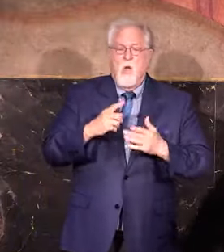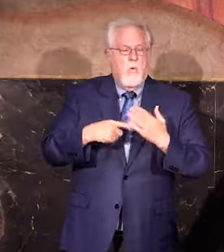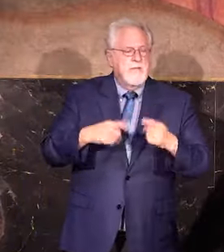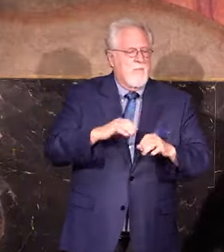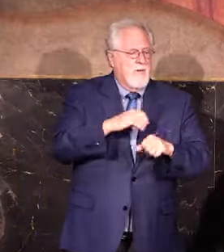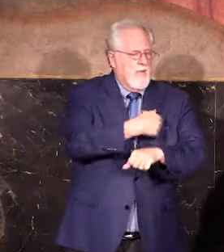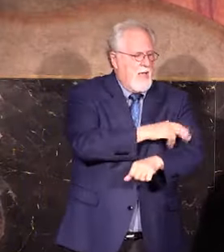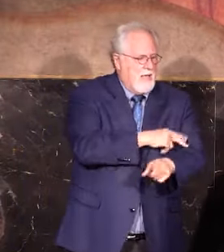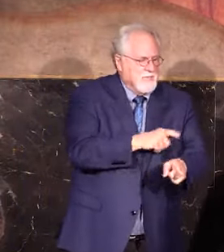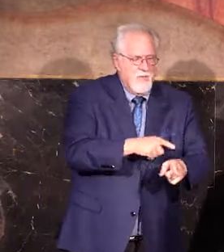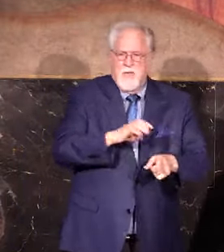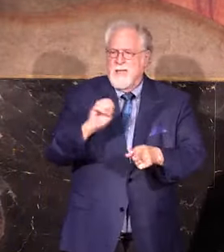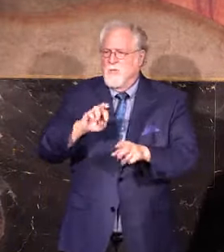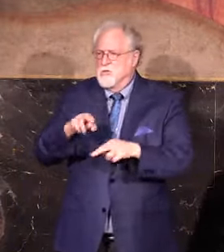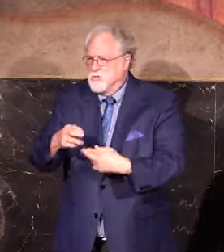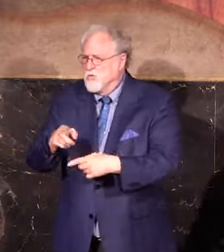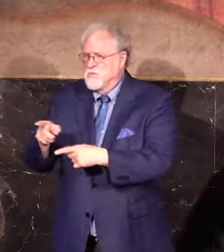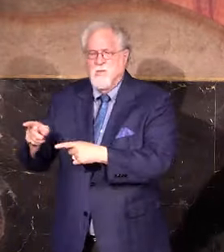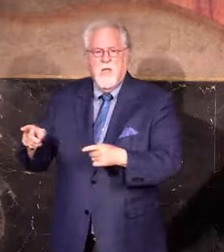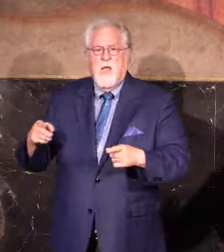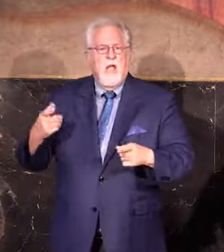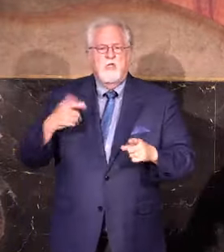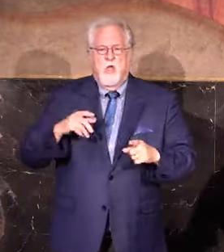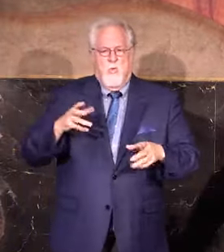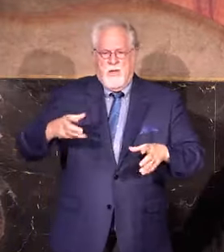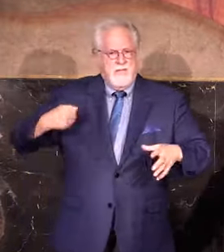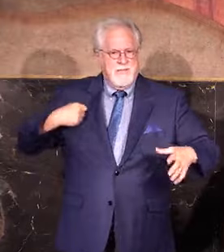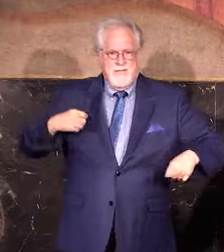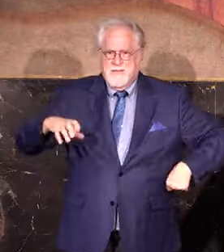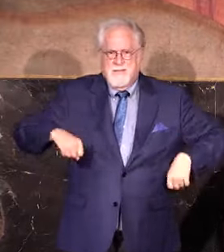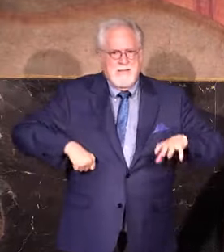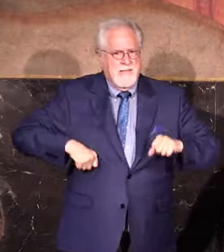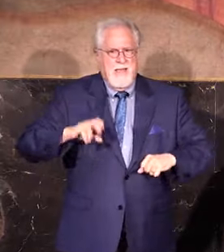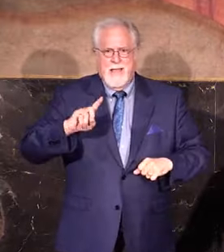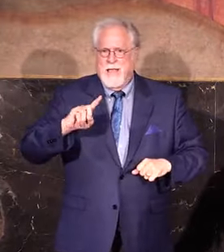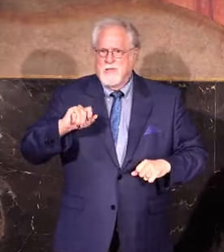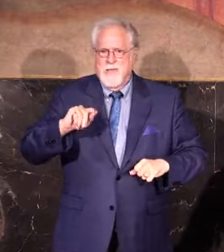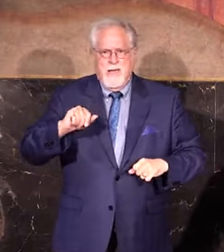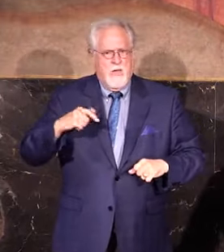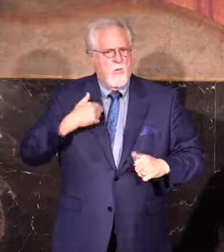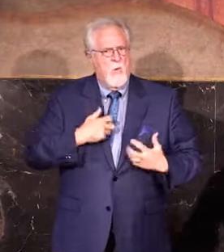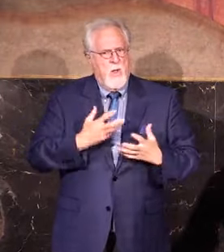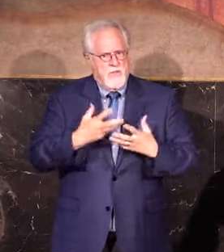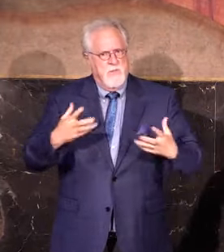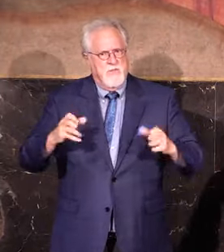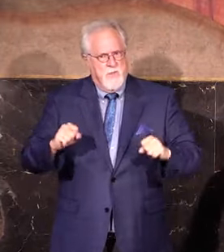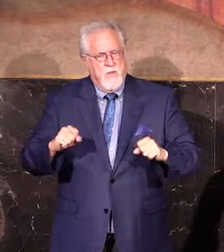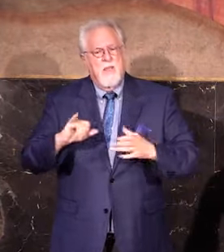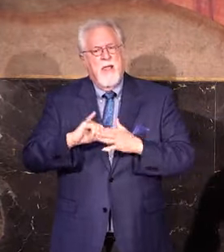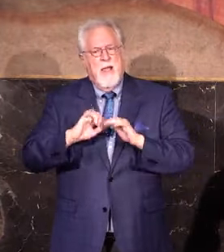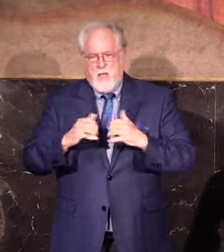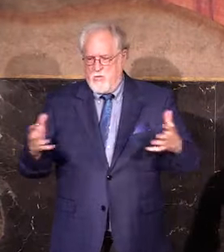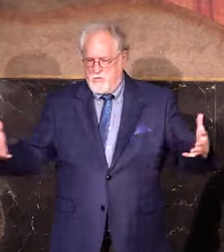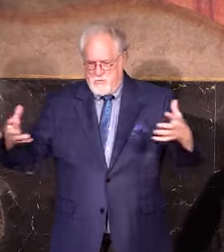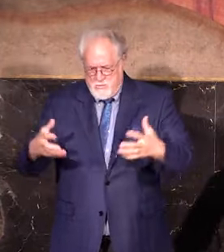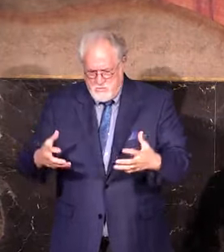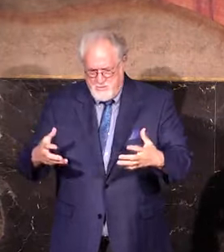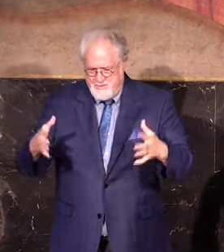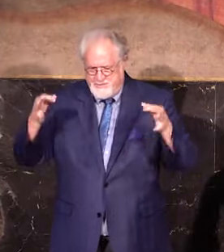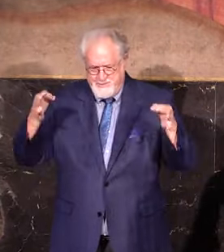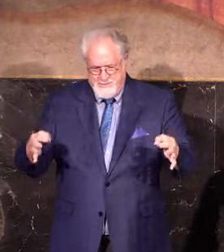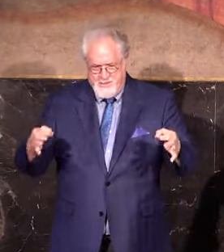people showing up to the emergency room with symptoms. So we don't want to back data out. In fact, we want as much data as possible, because that's how we make the best decision